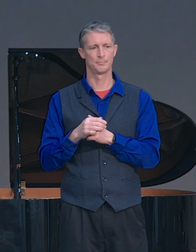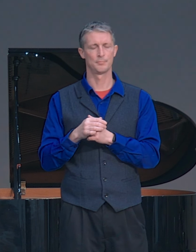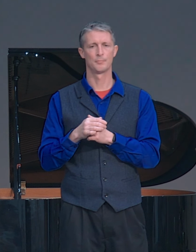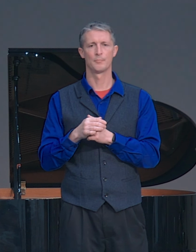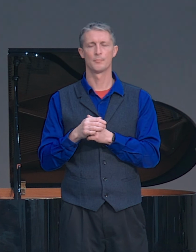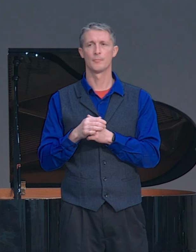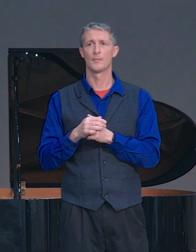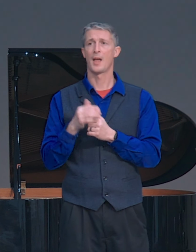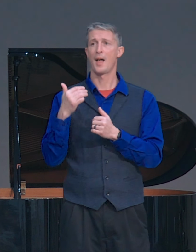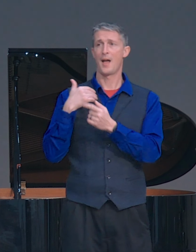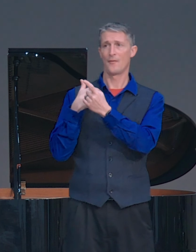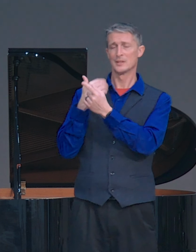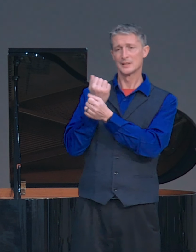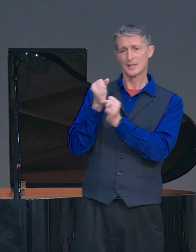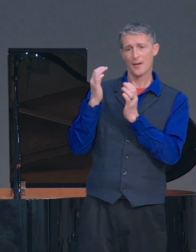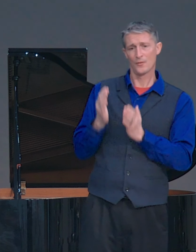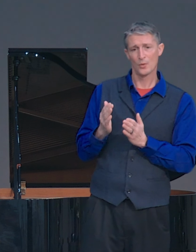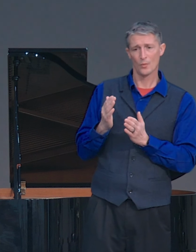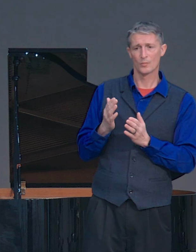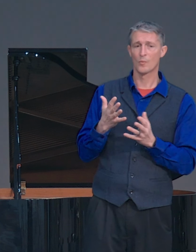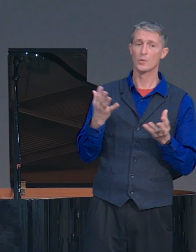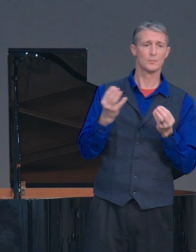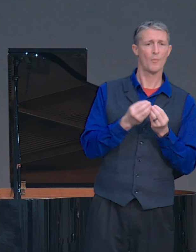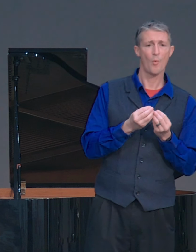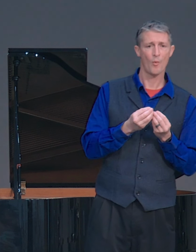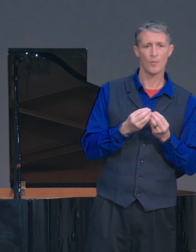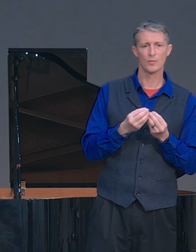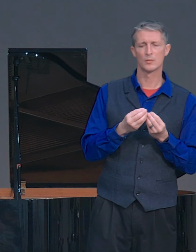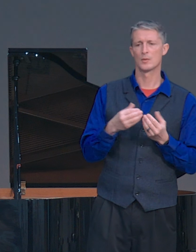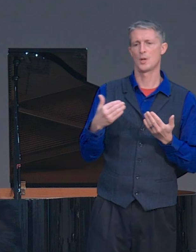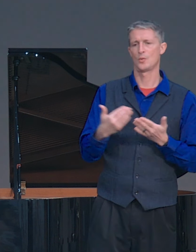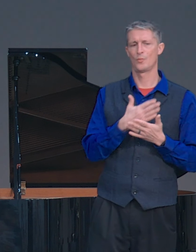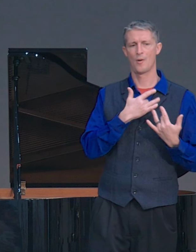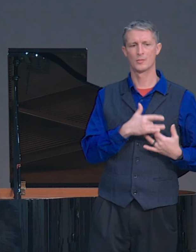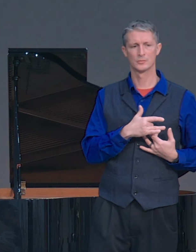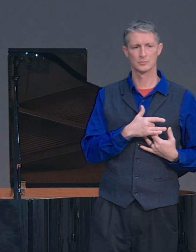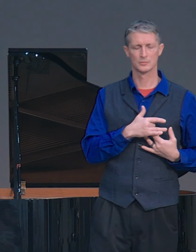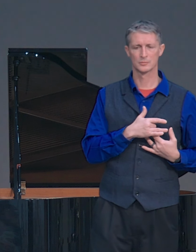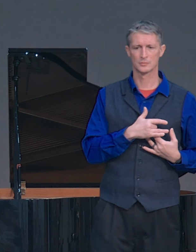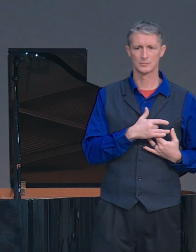get a Savior, but you get a new heart.